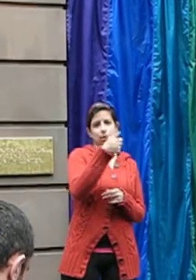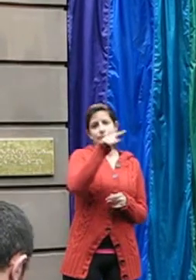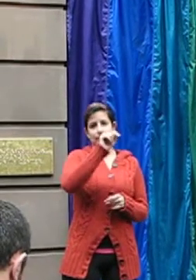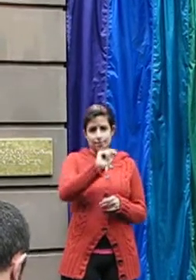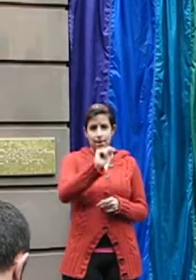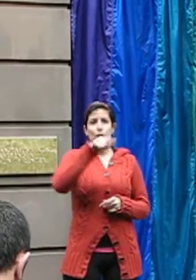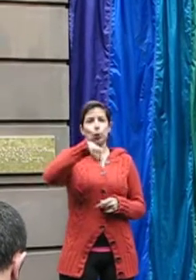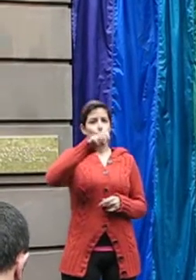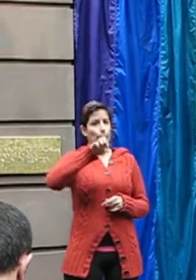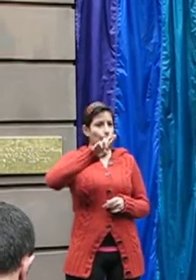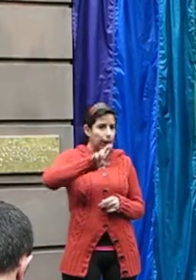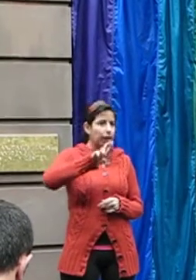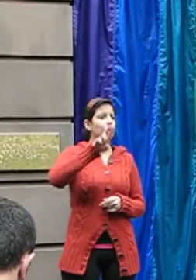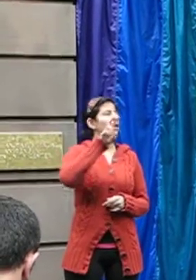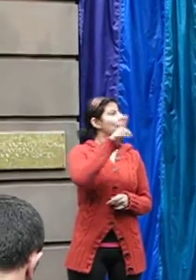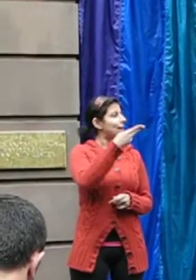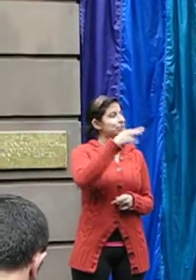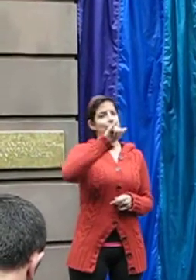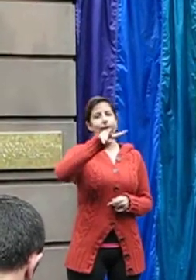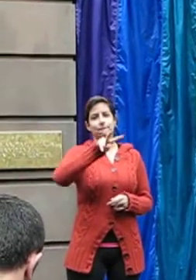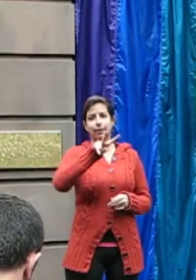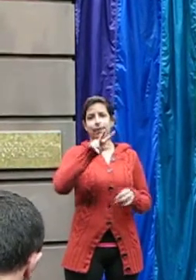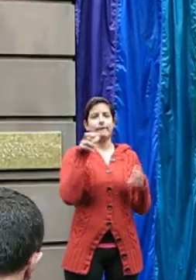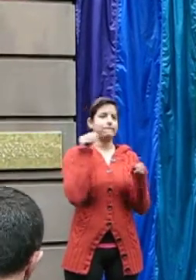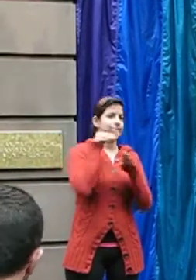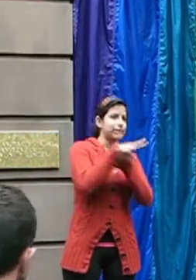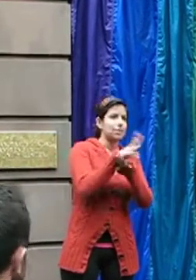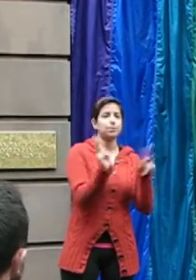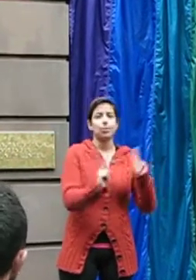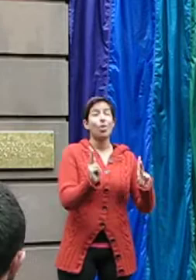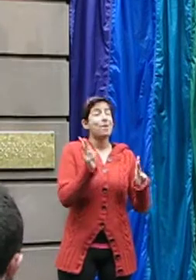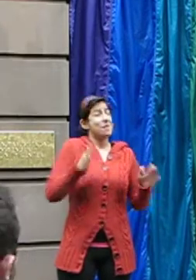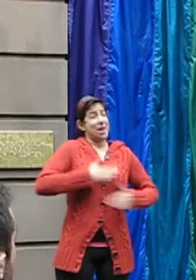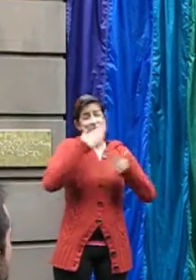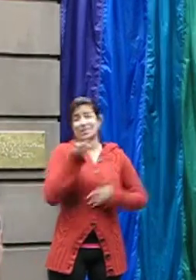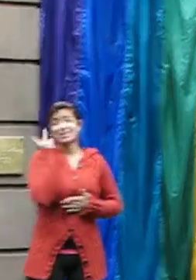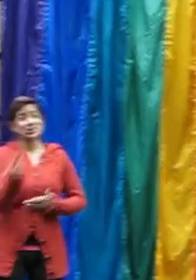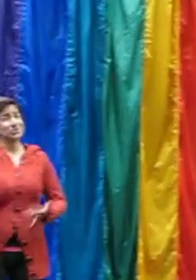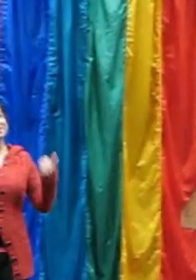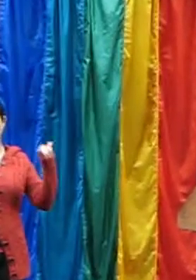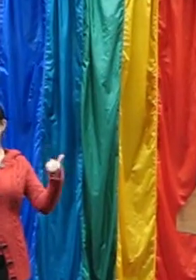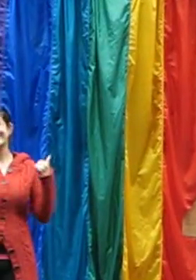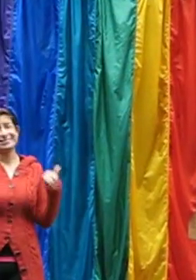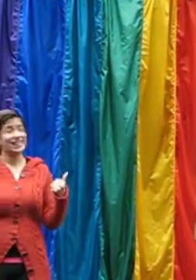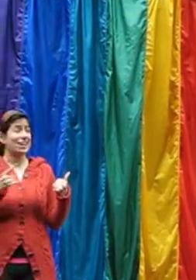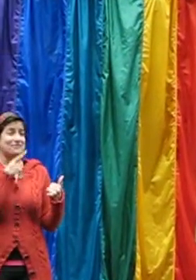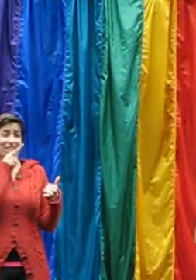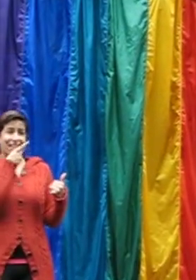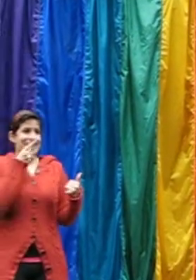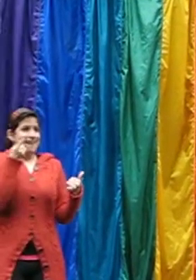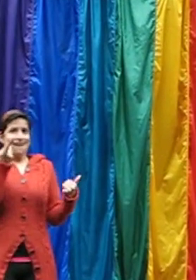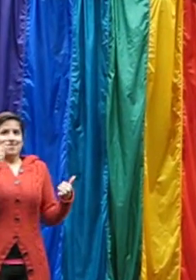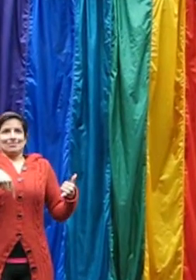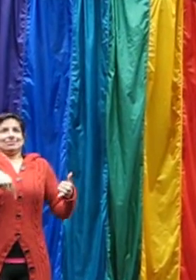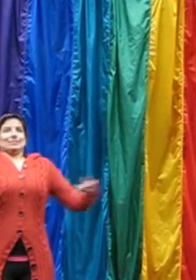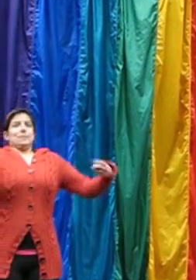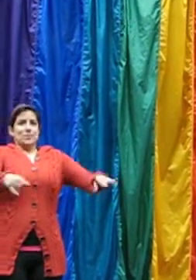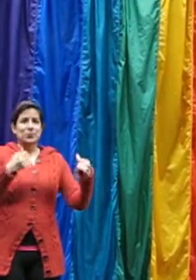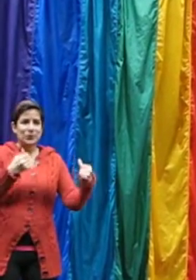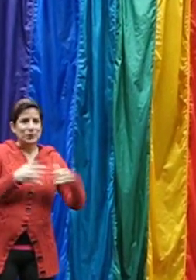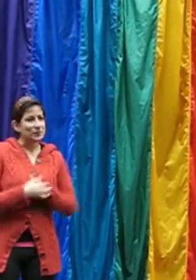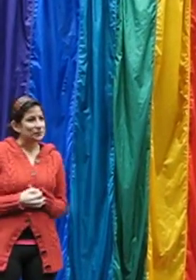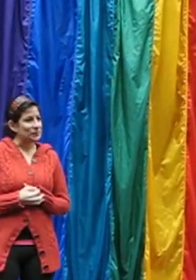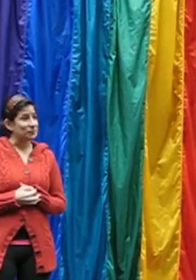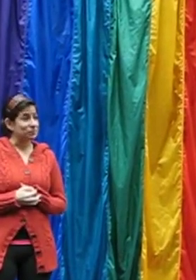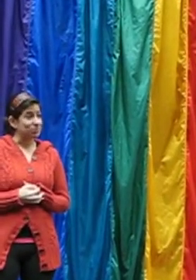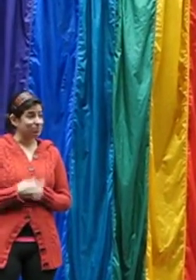HIV-affected people. And I am so happy to see you all here today with us to make this happen. We are standing